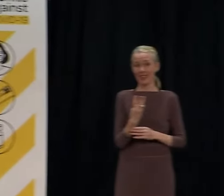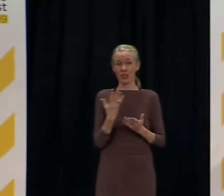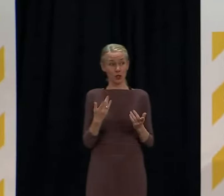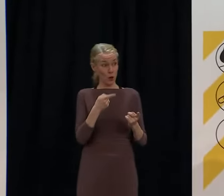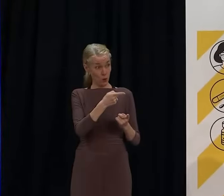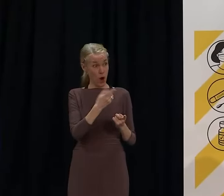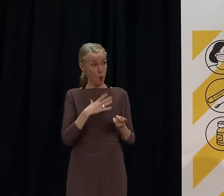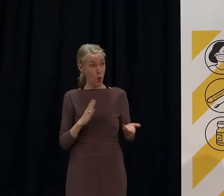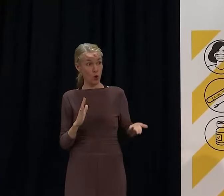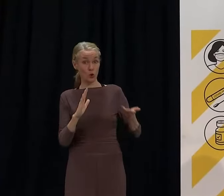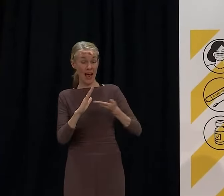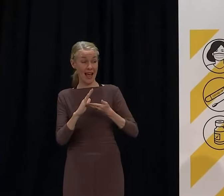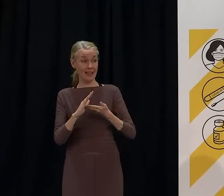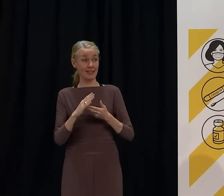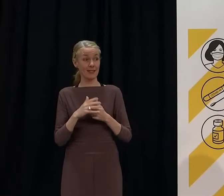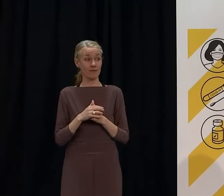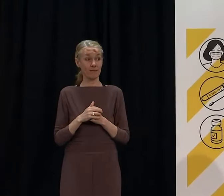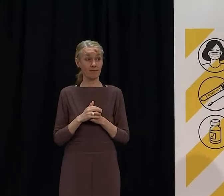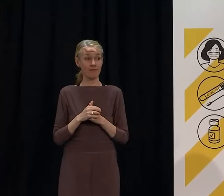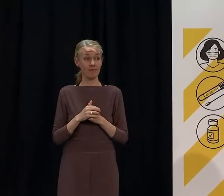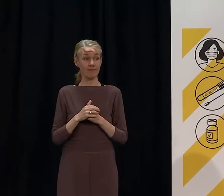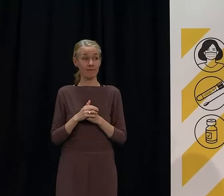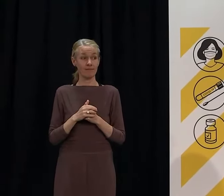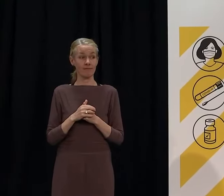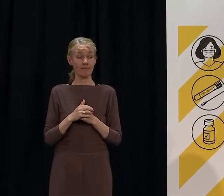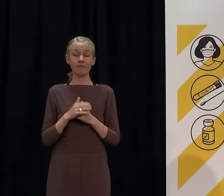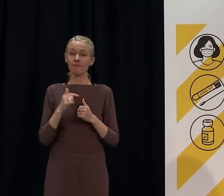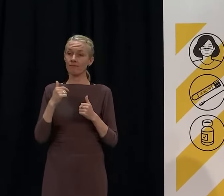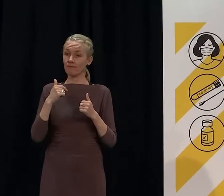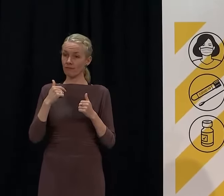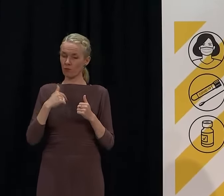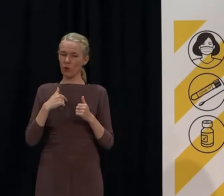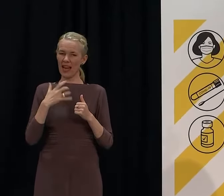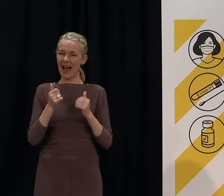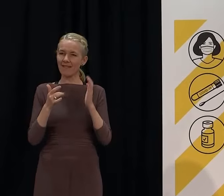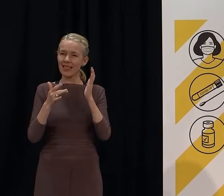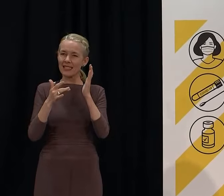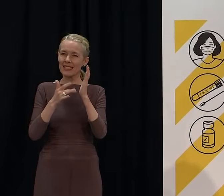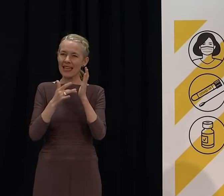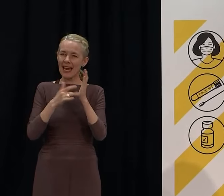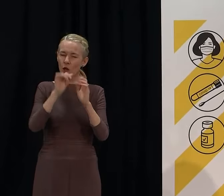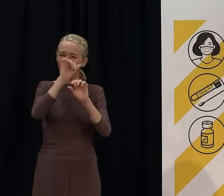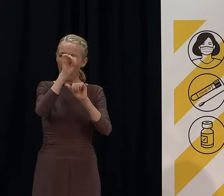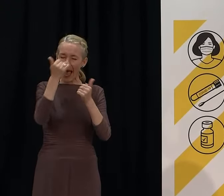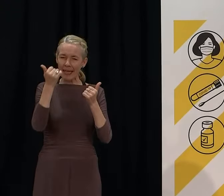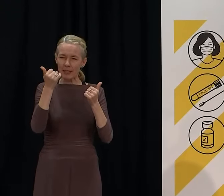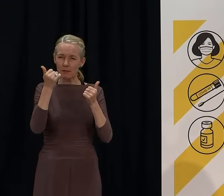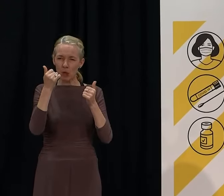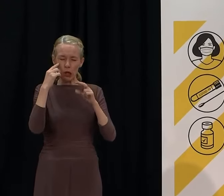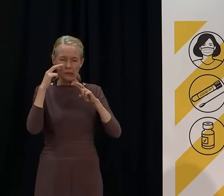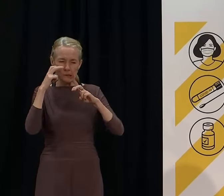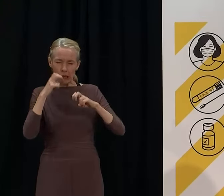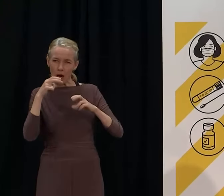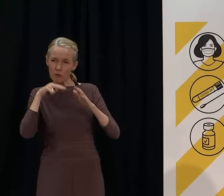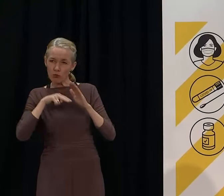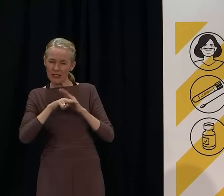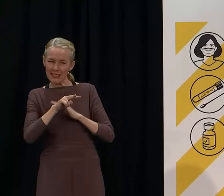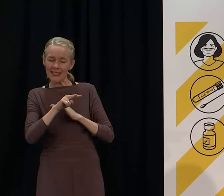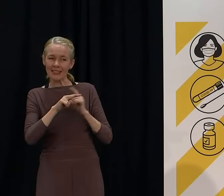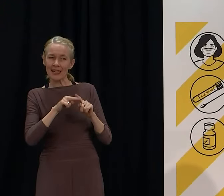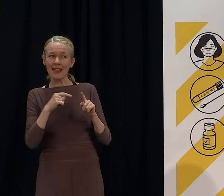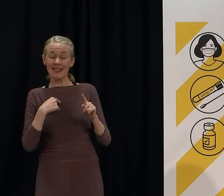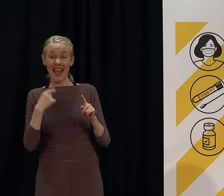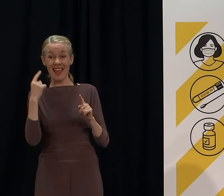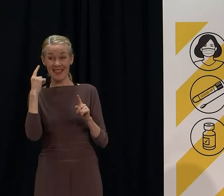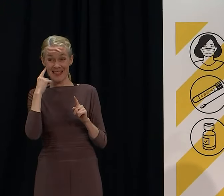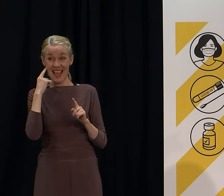Certainly the modelling that we have supports that we are now at that period where we'll start to see the peak number of cases,